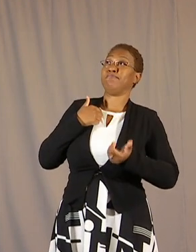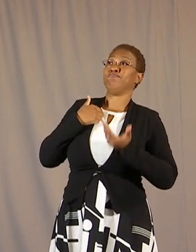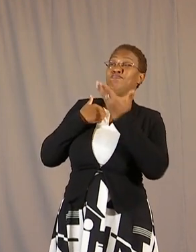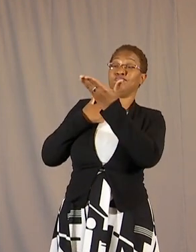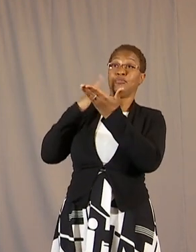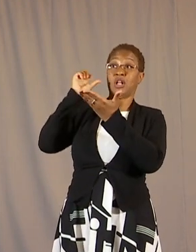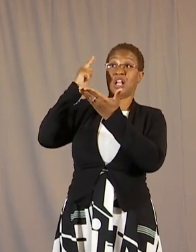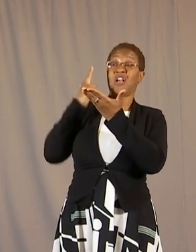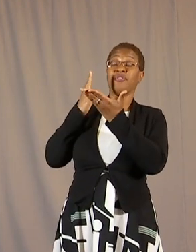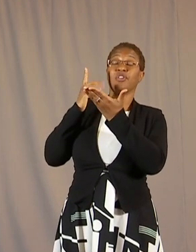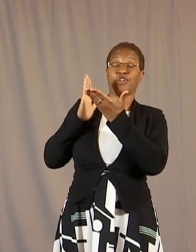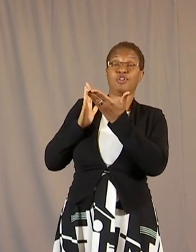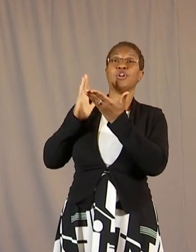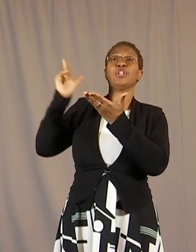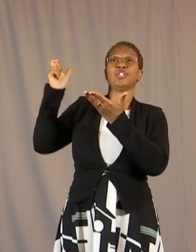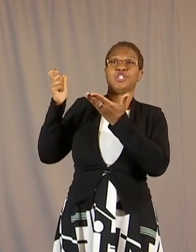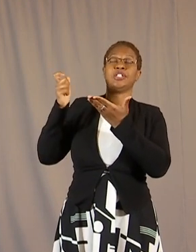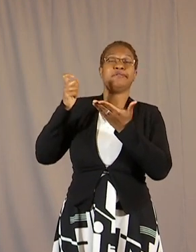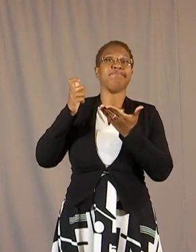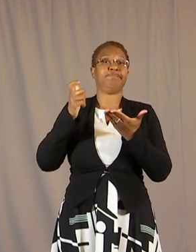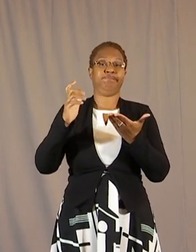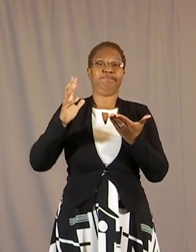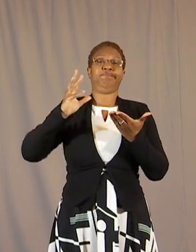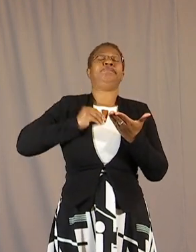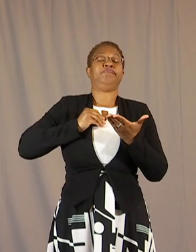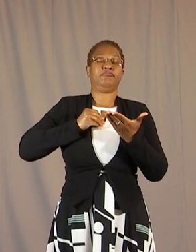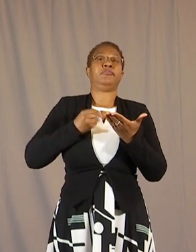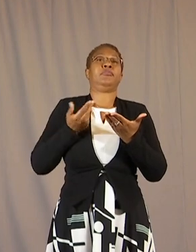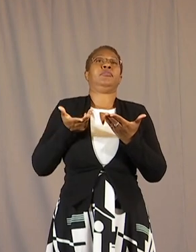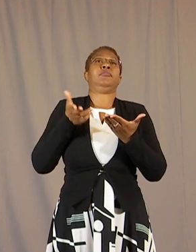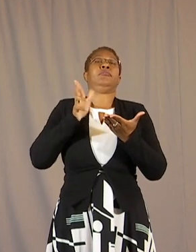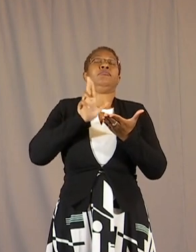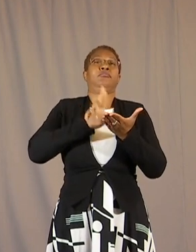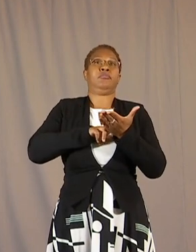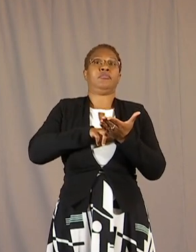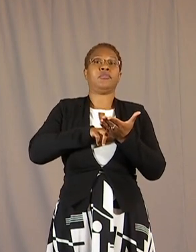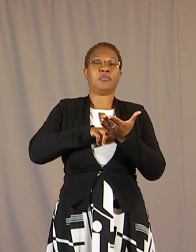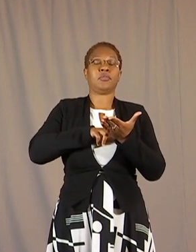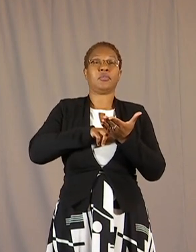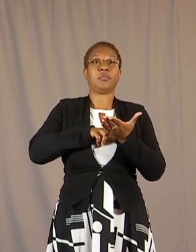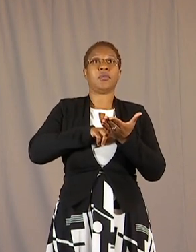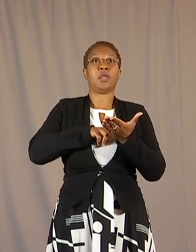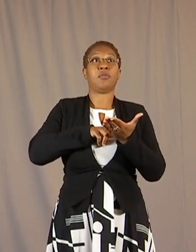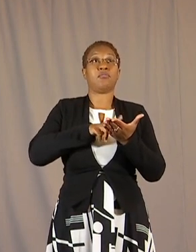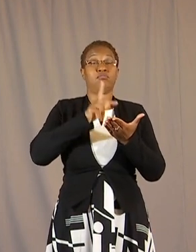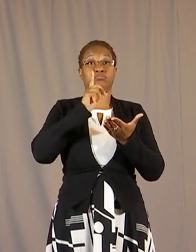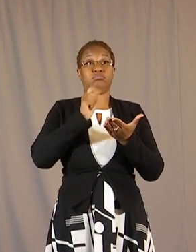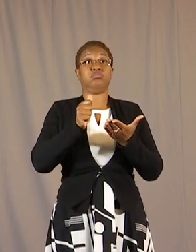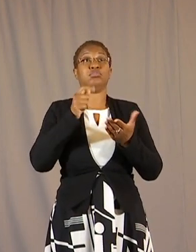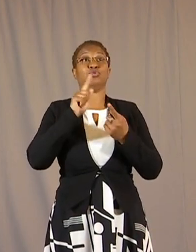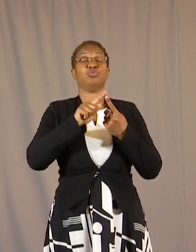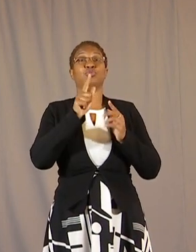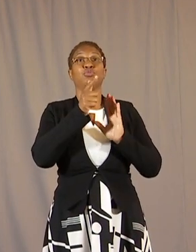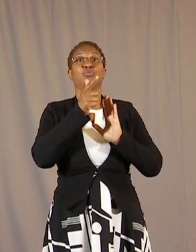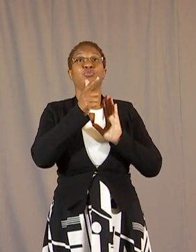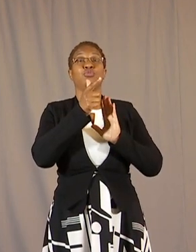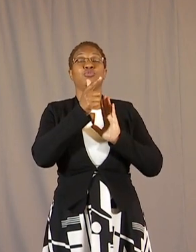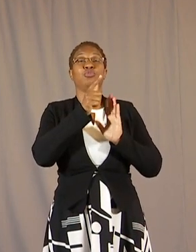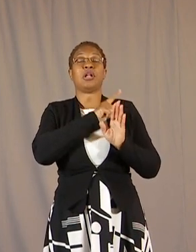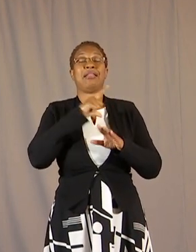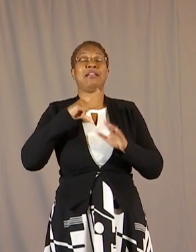her recommendation for approval to the legislature. And so any day now, we should know how much of that